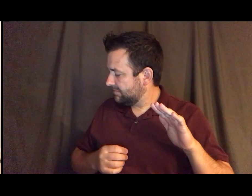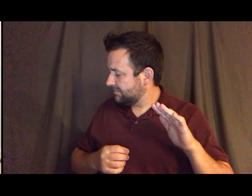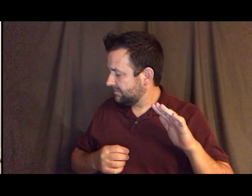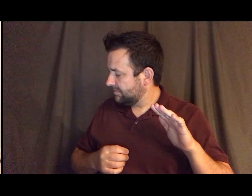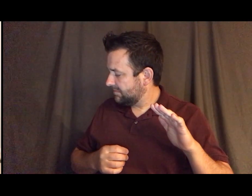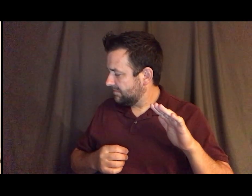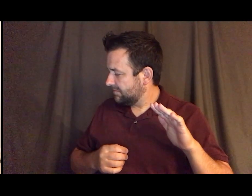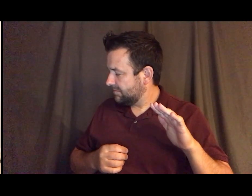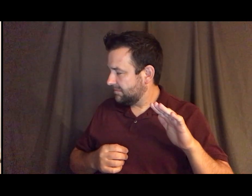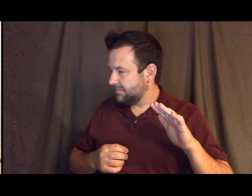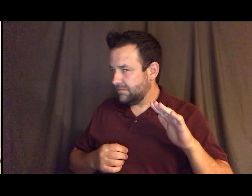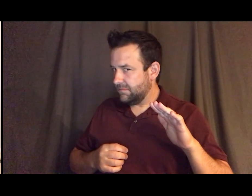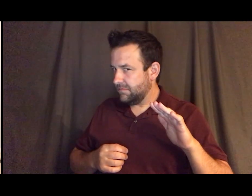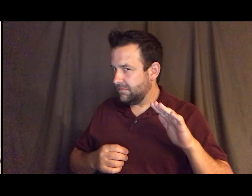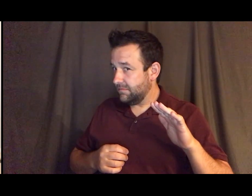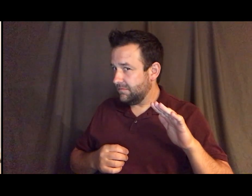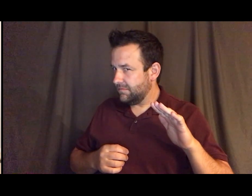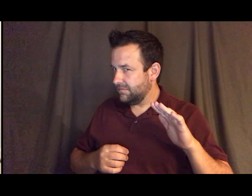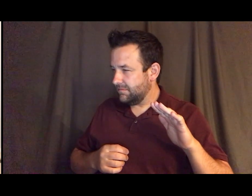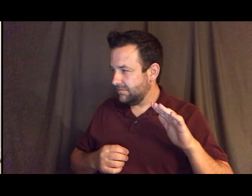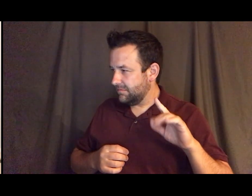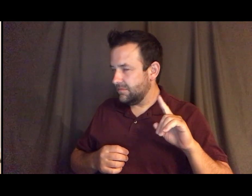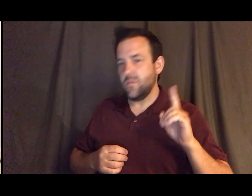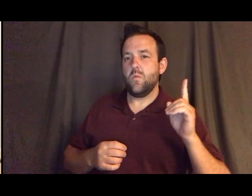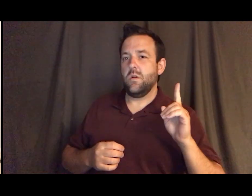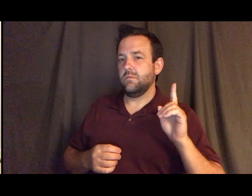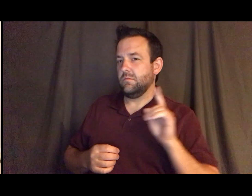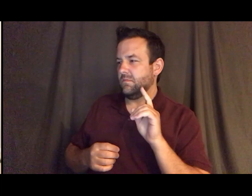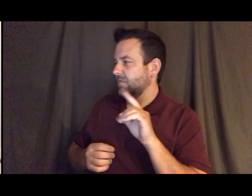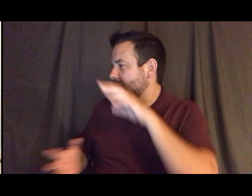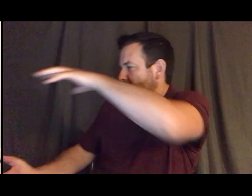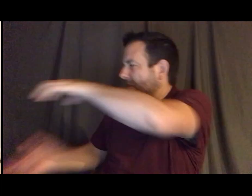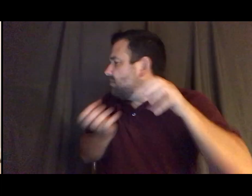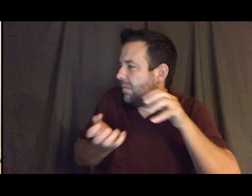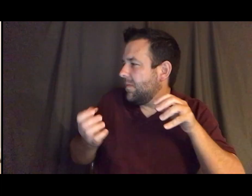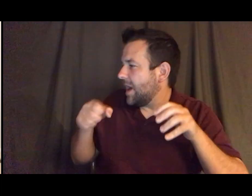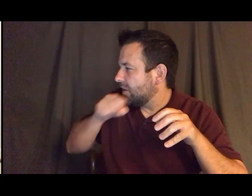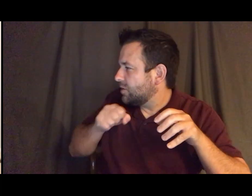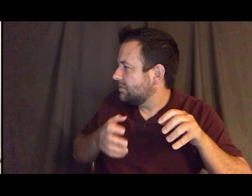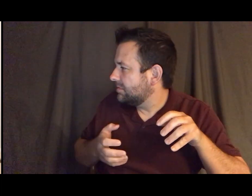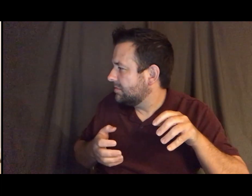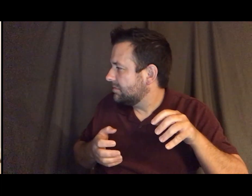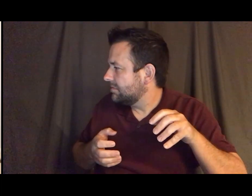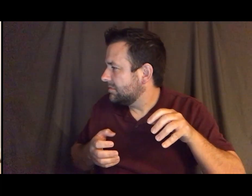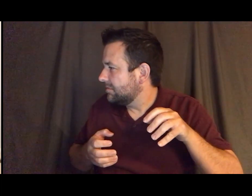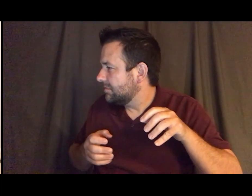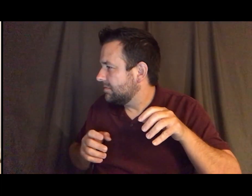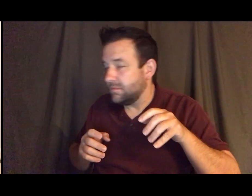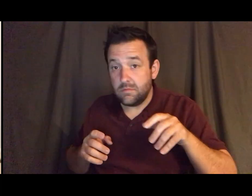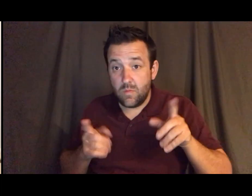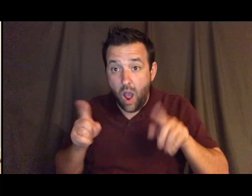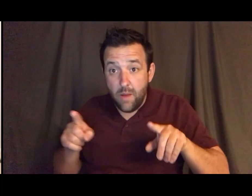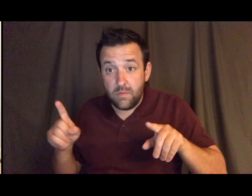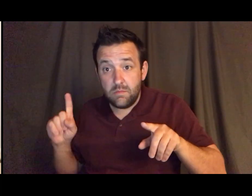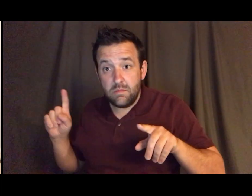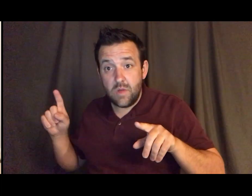Then one kid reached down and grabbed a box of ice cream. David's father came round the bend. He looked at the big kids and